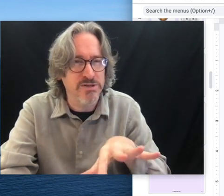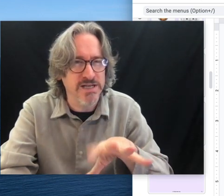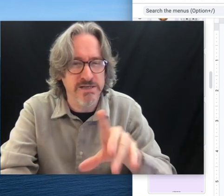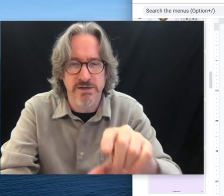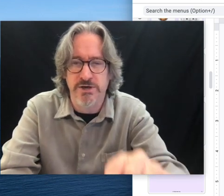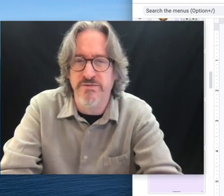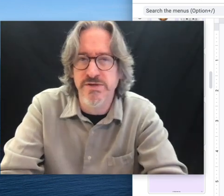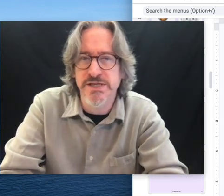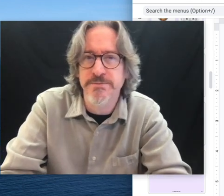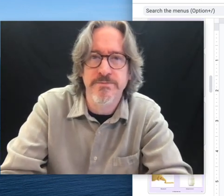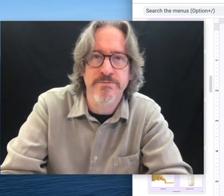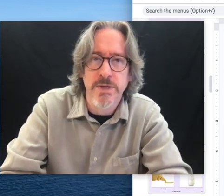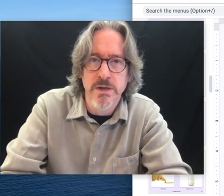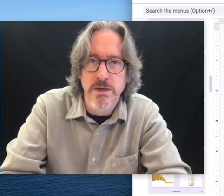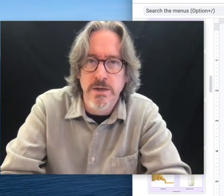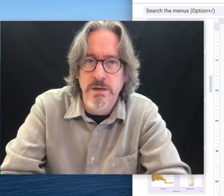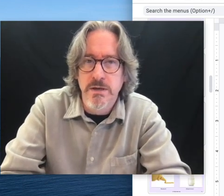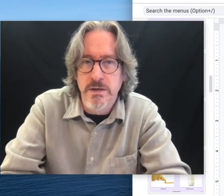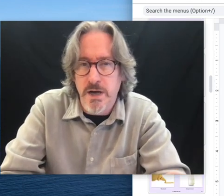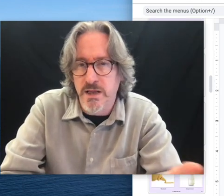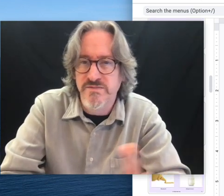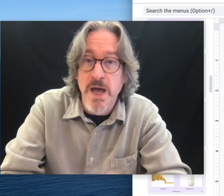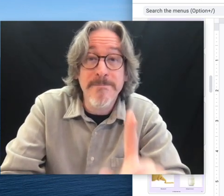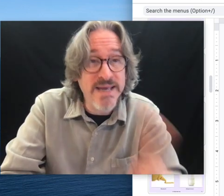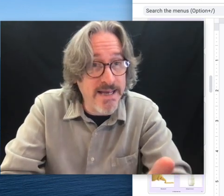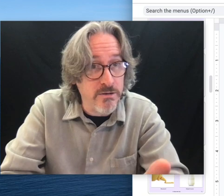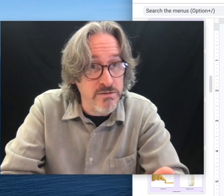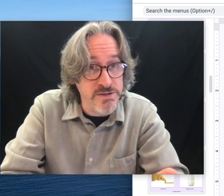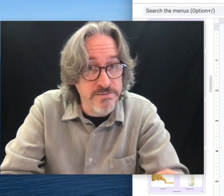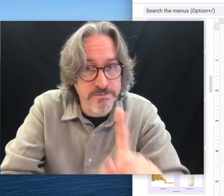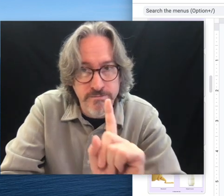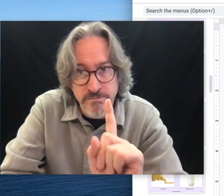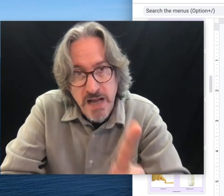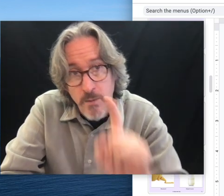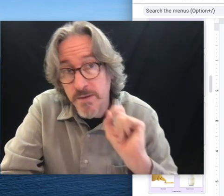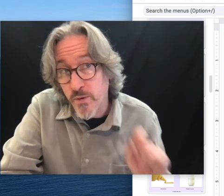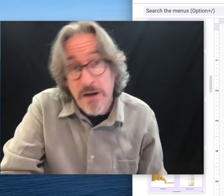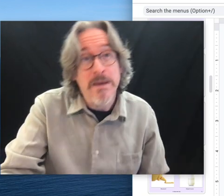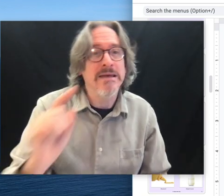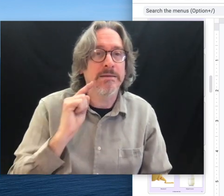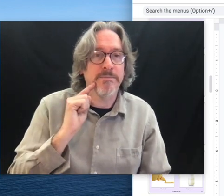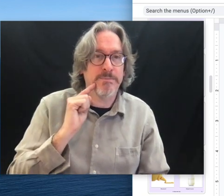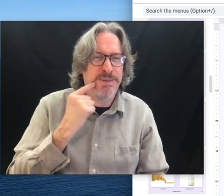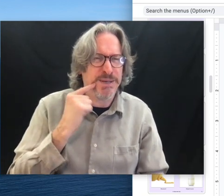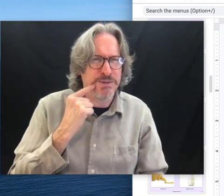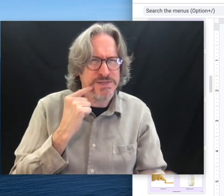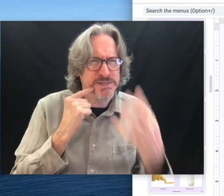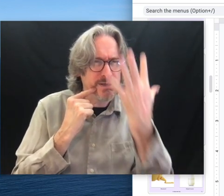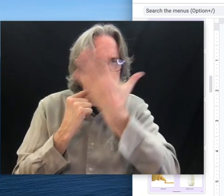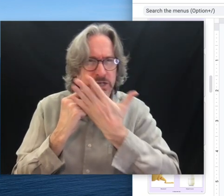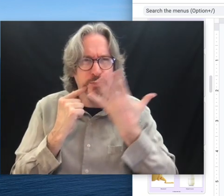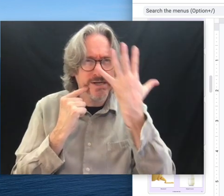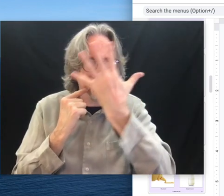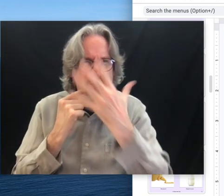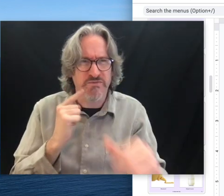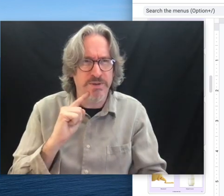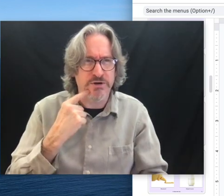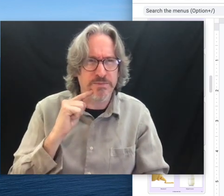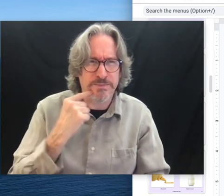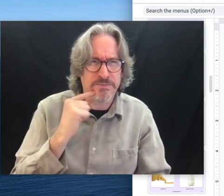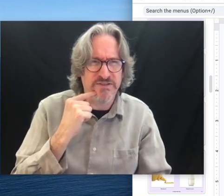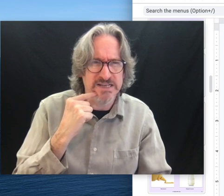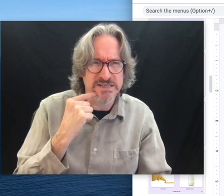sometimes those signs are confusing. Olives. Pickles. I want to point out pickles. You want to see sort